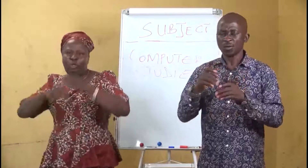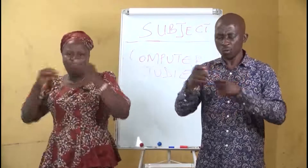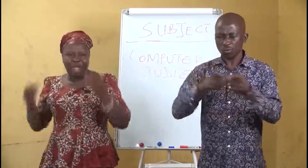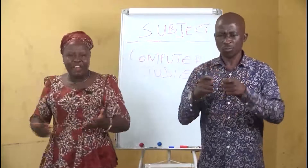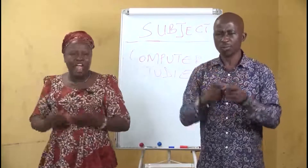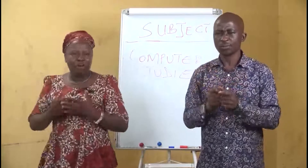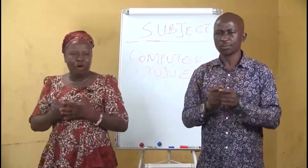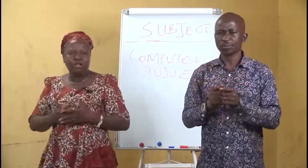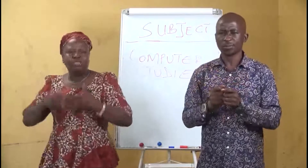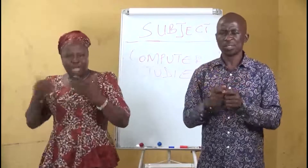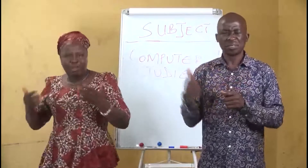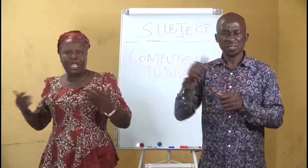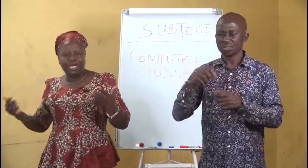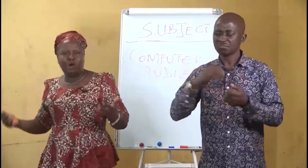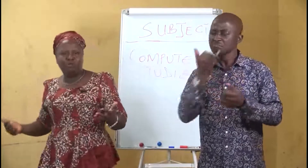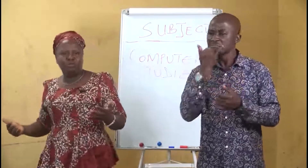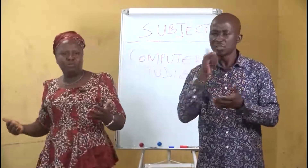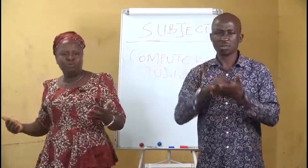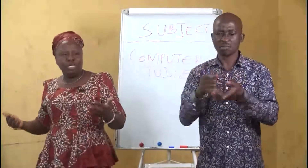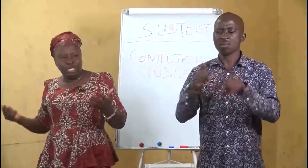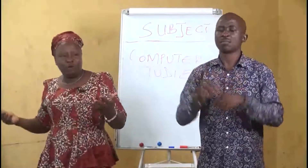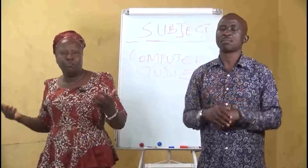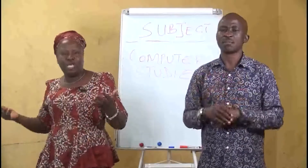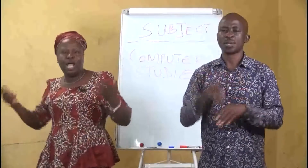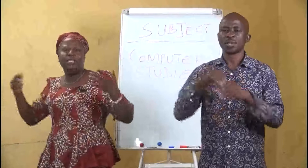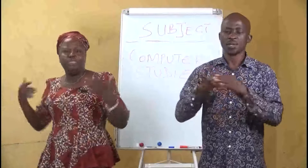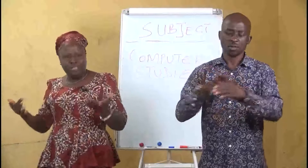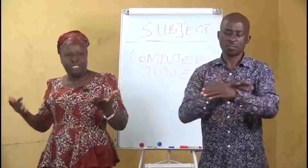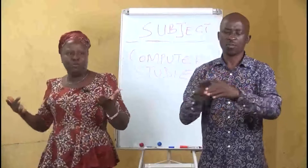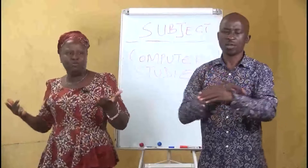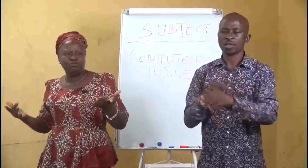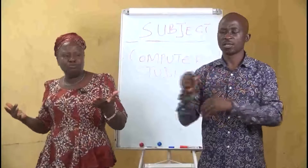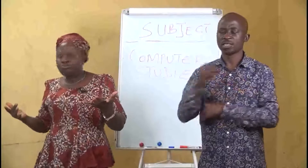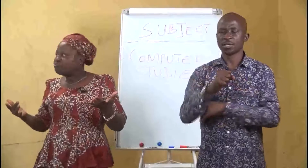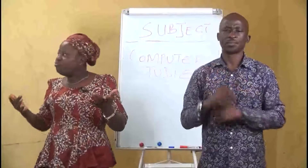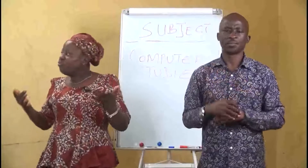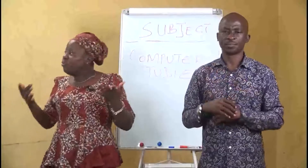controlling any error that might likely come up in the computer system.